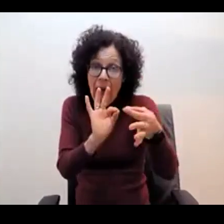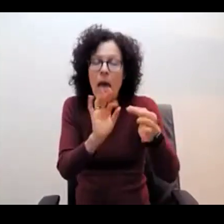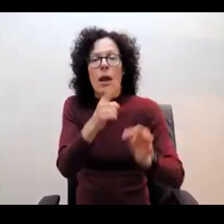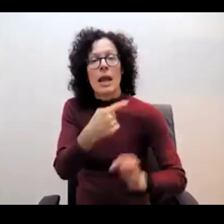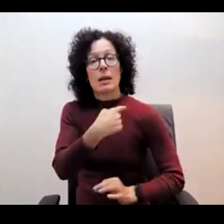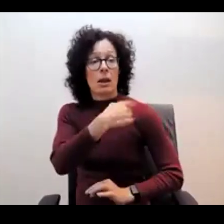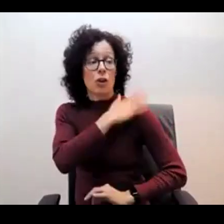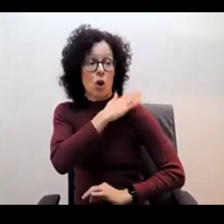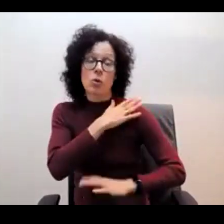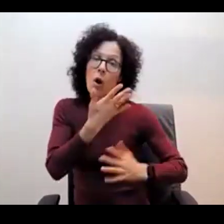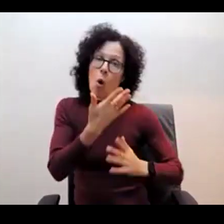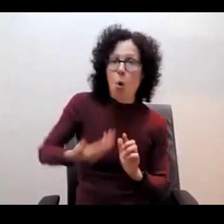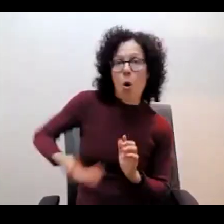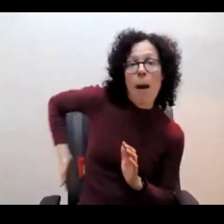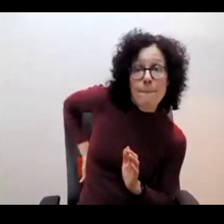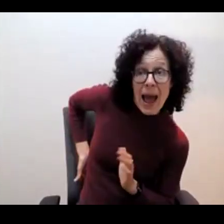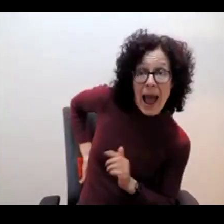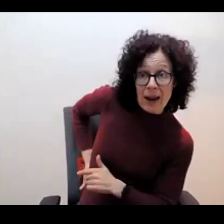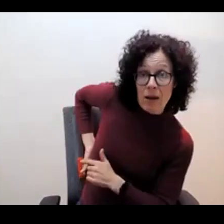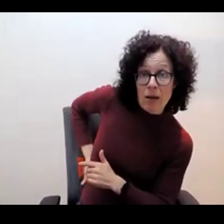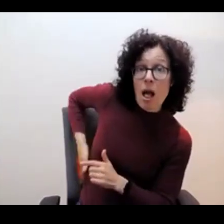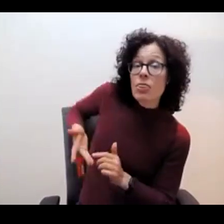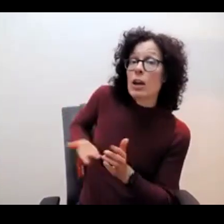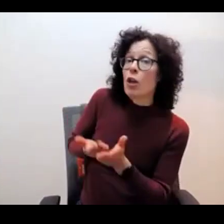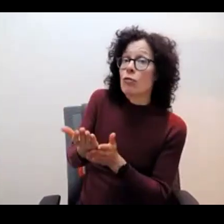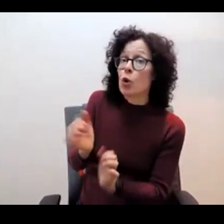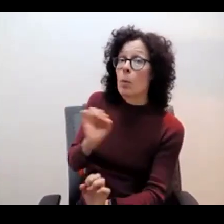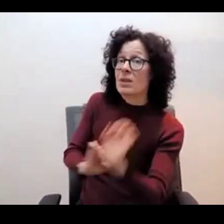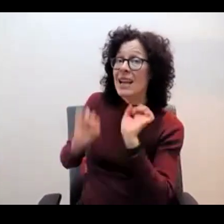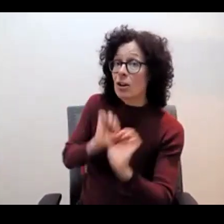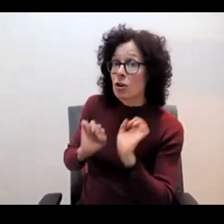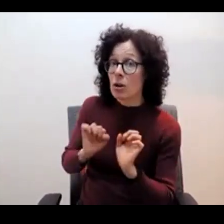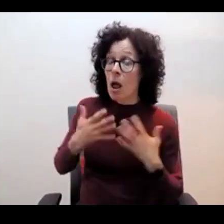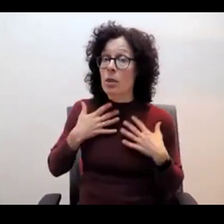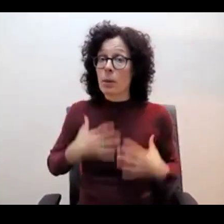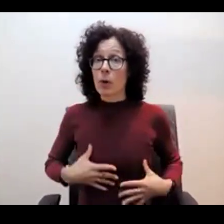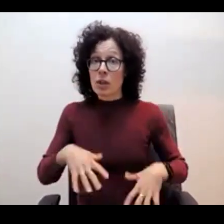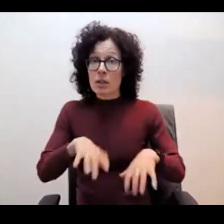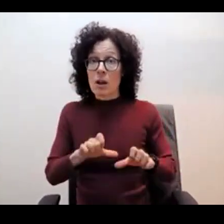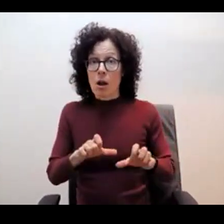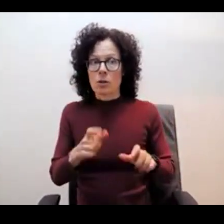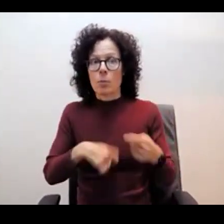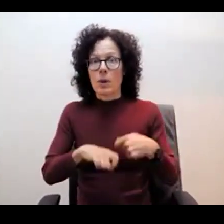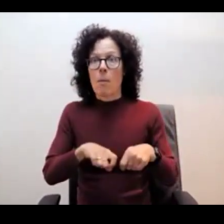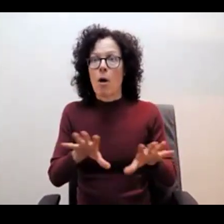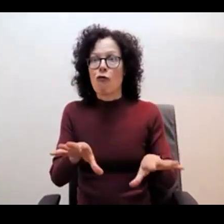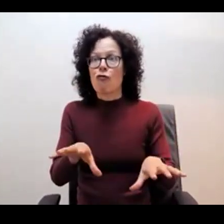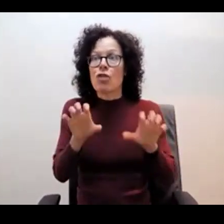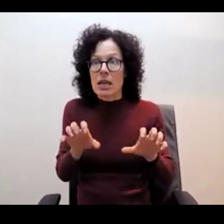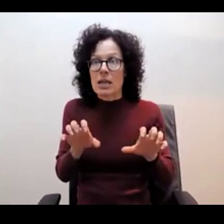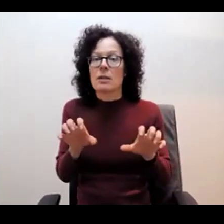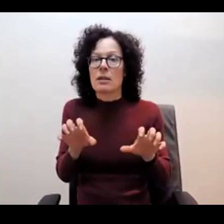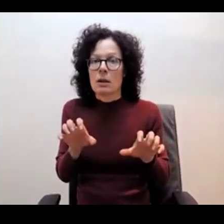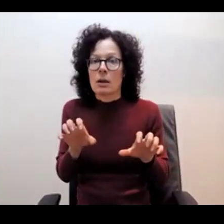example. And then out of protection, the body starts to freeze that part so that